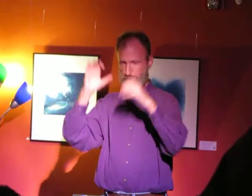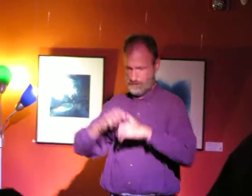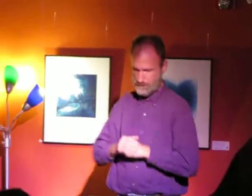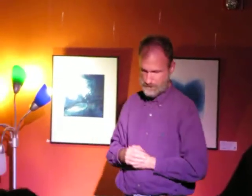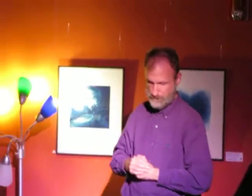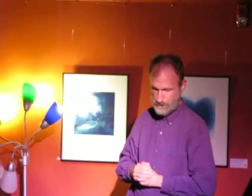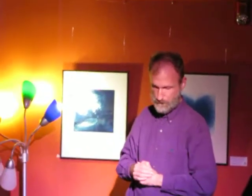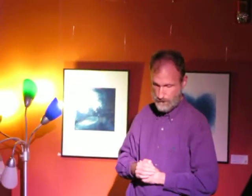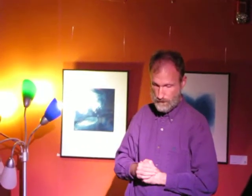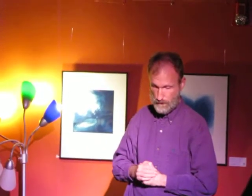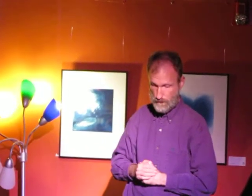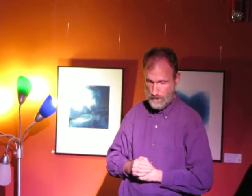Practice